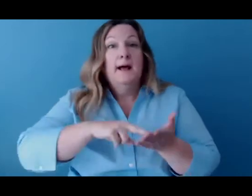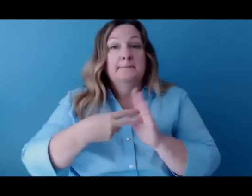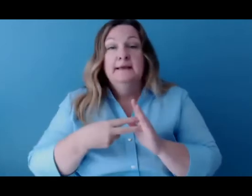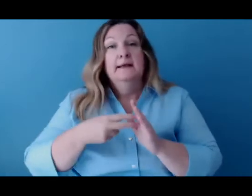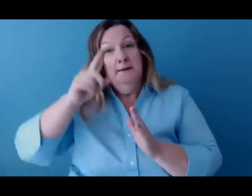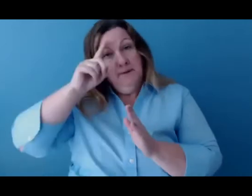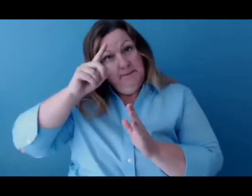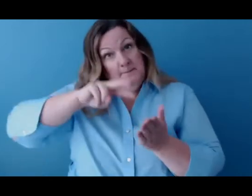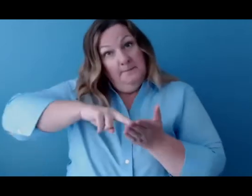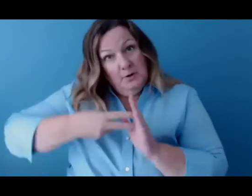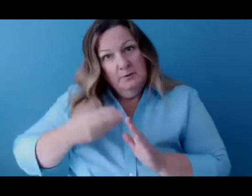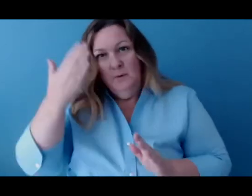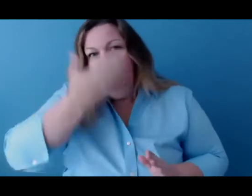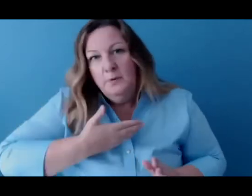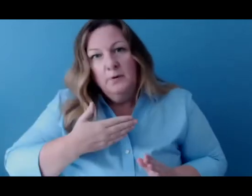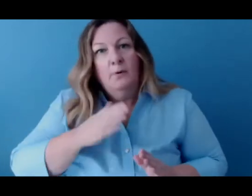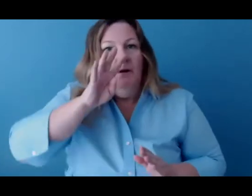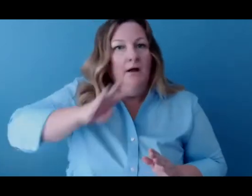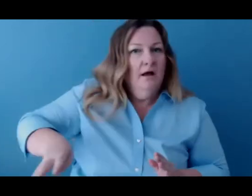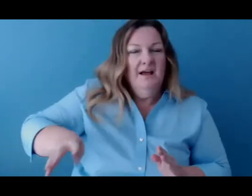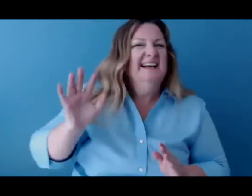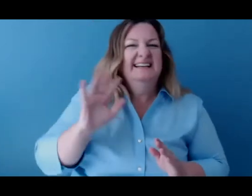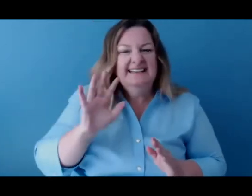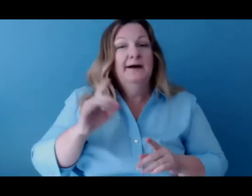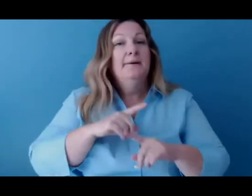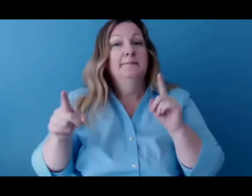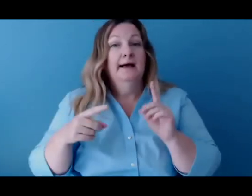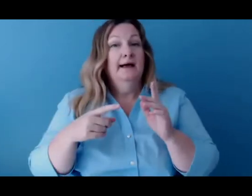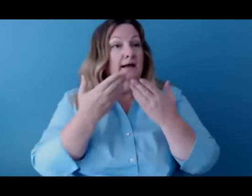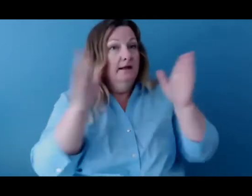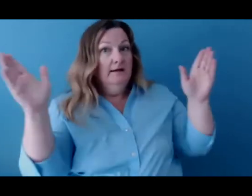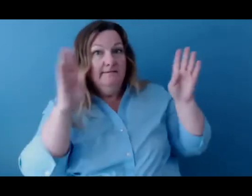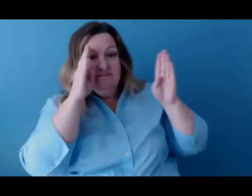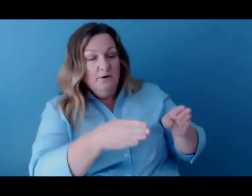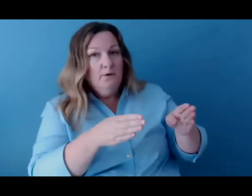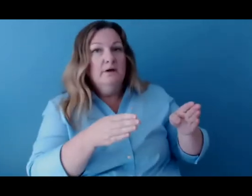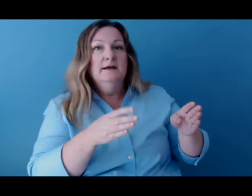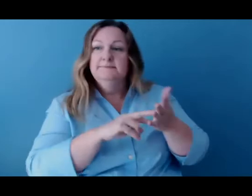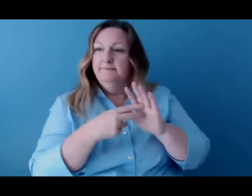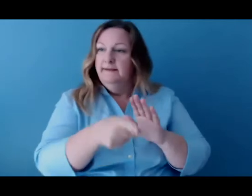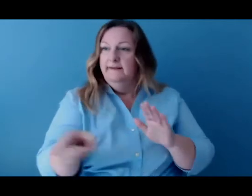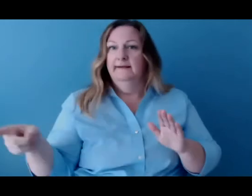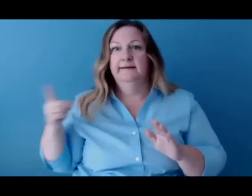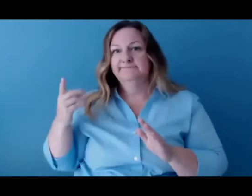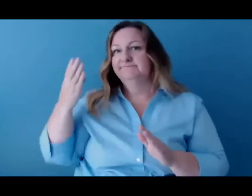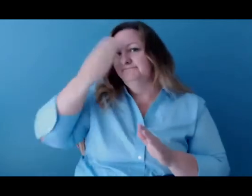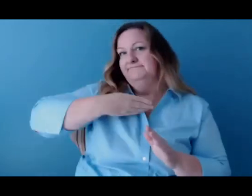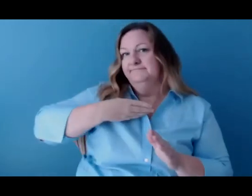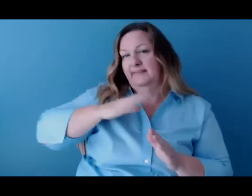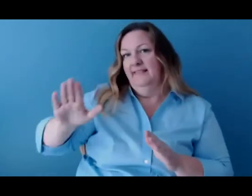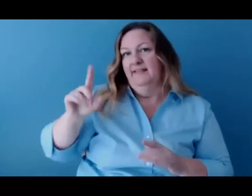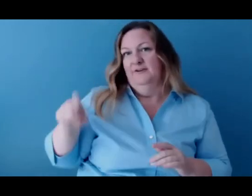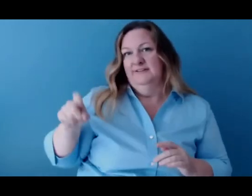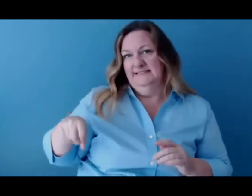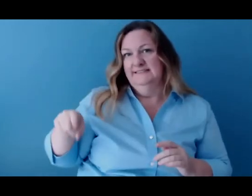way at all, but it is the population that will sometimes get overlooked, and whatever I can do, you know, in my platform to be